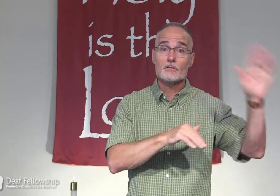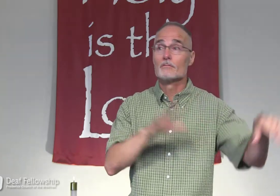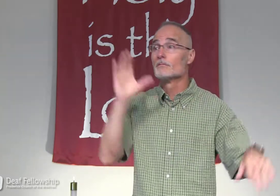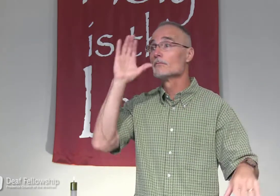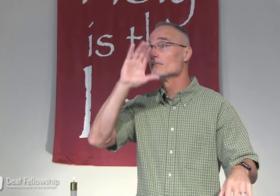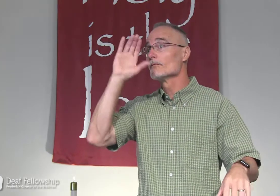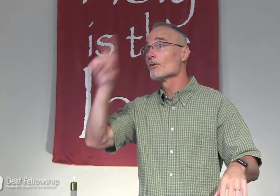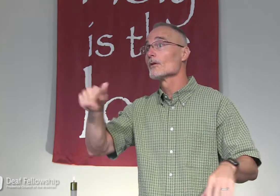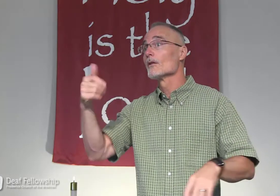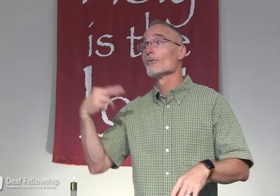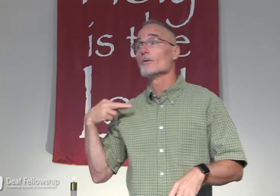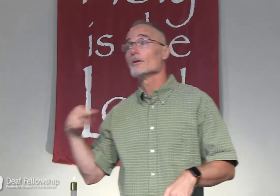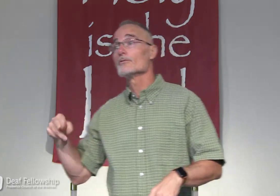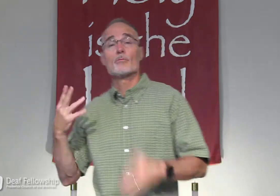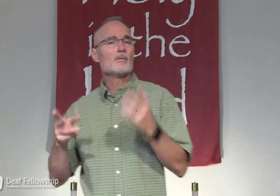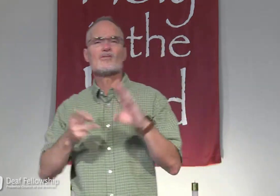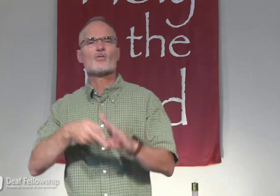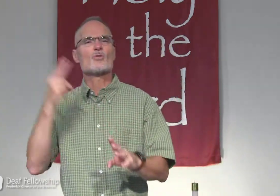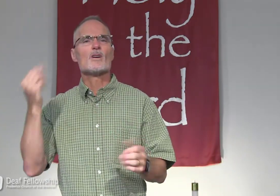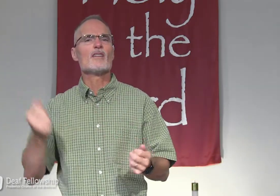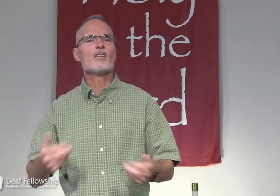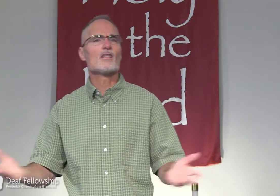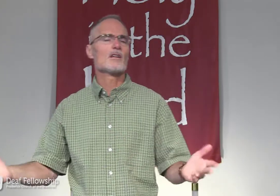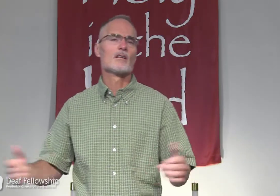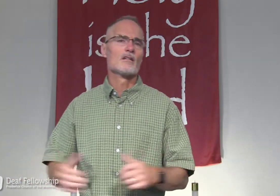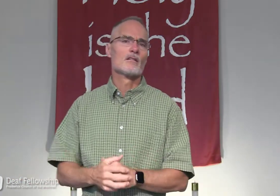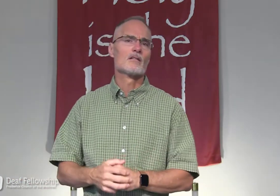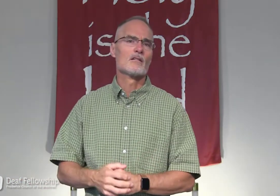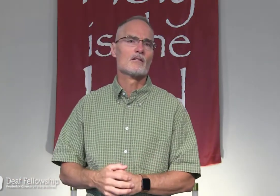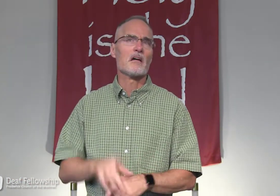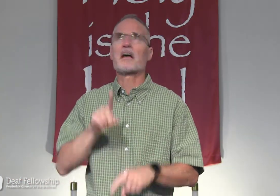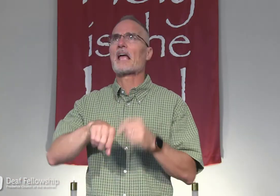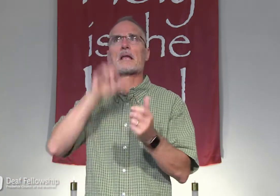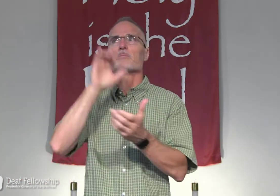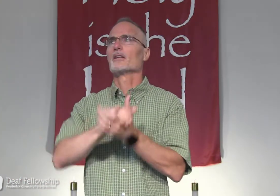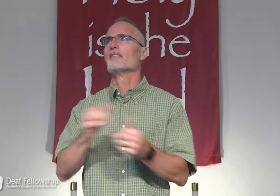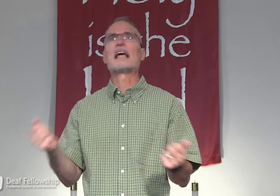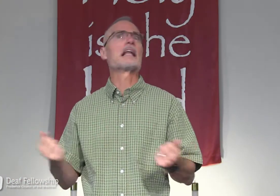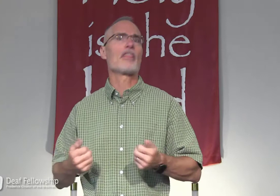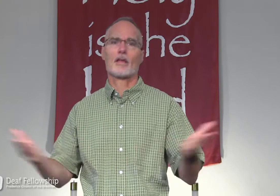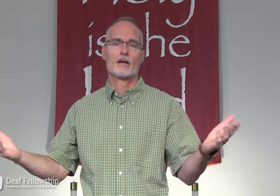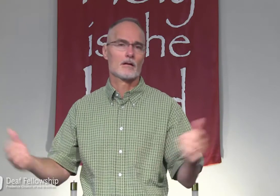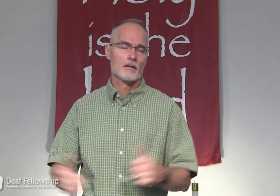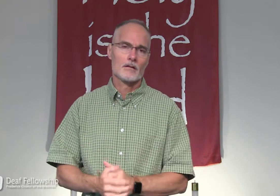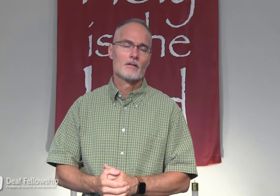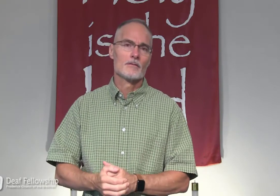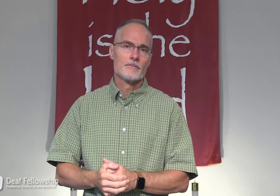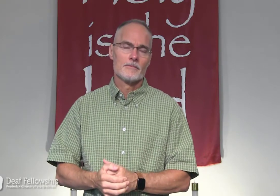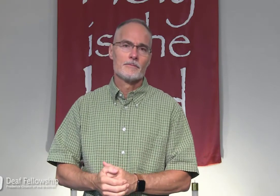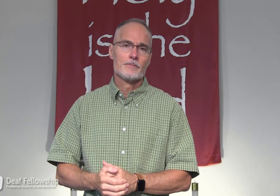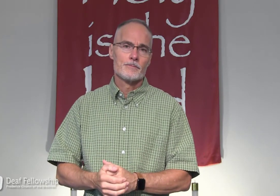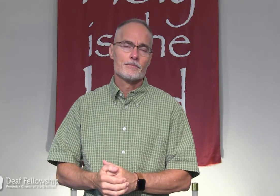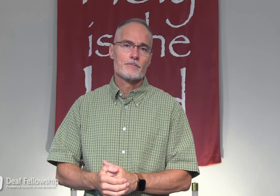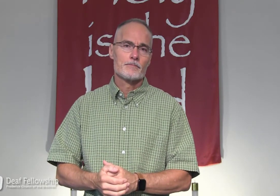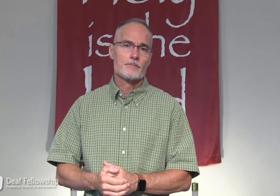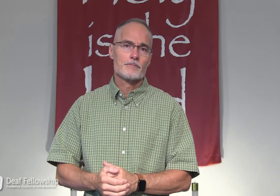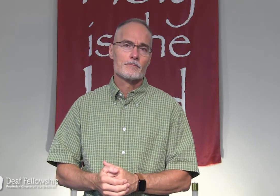They may give up on Jesus altogether and look for another religion. They may quit altogether. They may feel like they can't believe